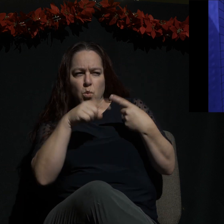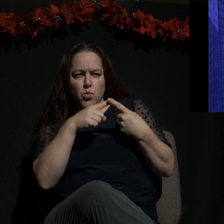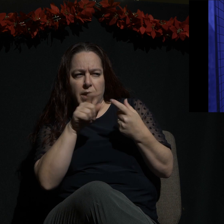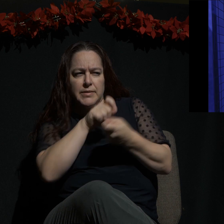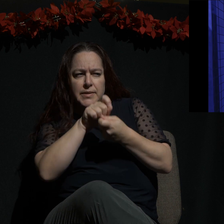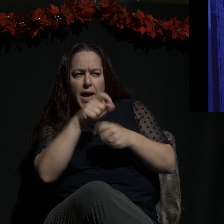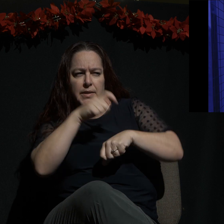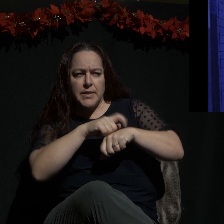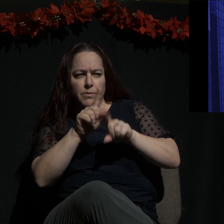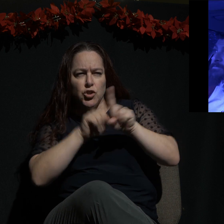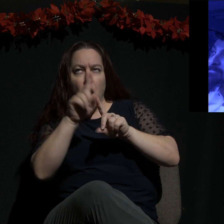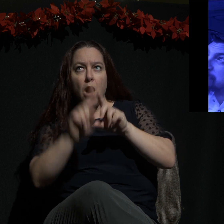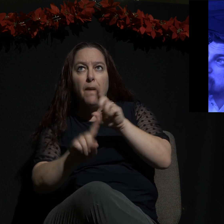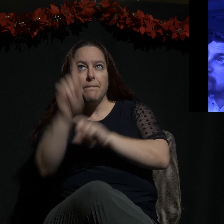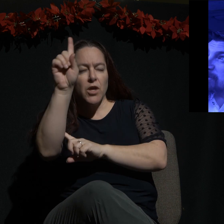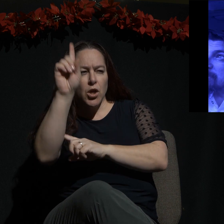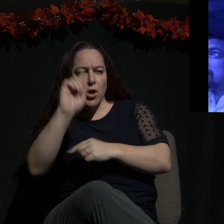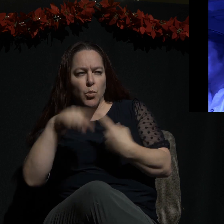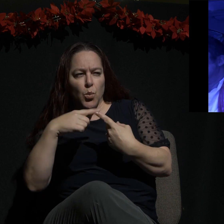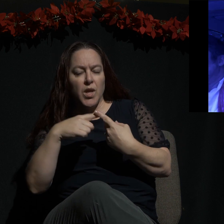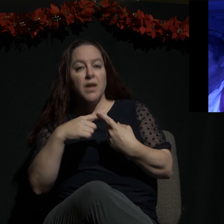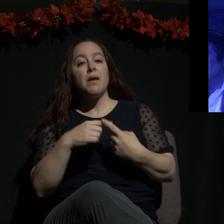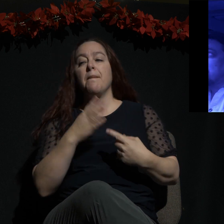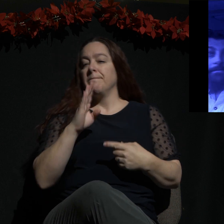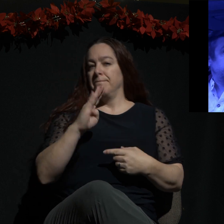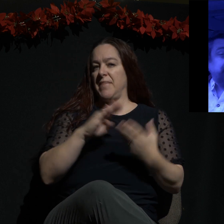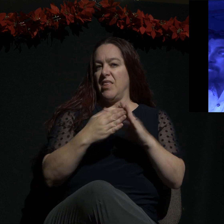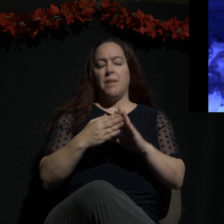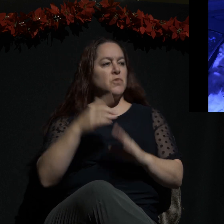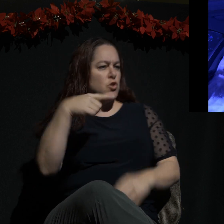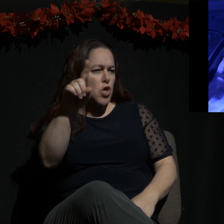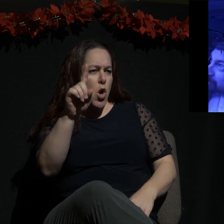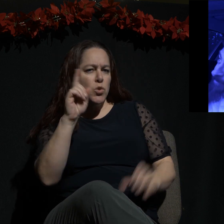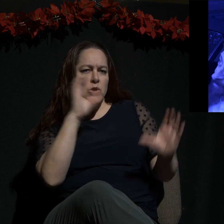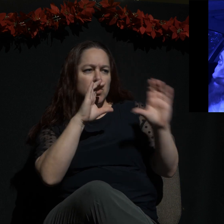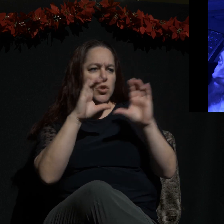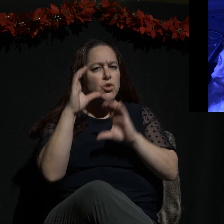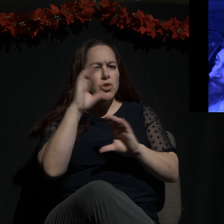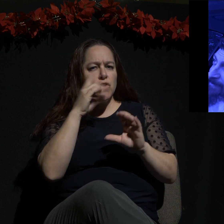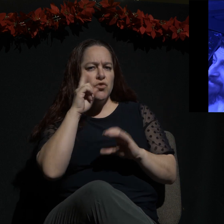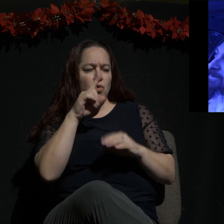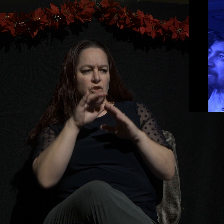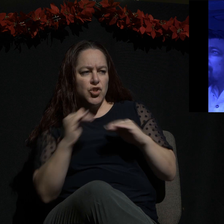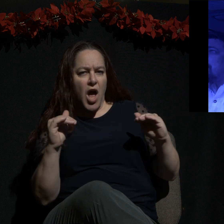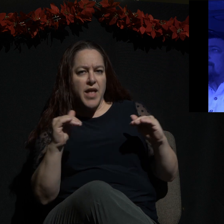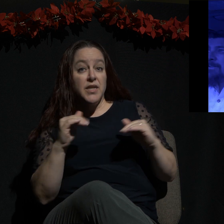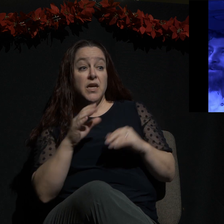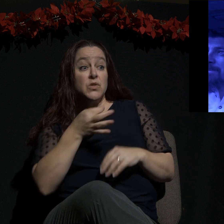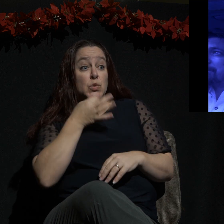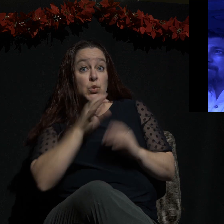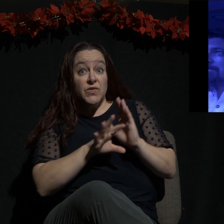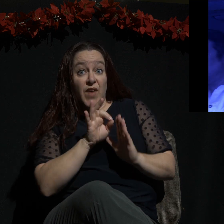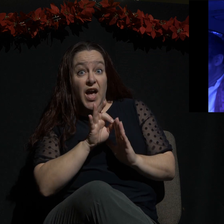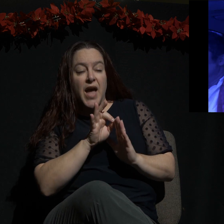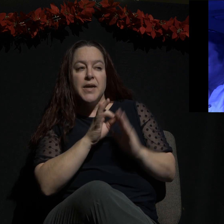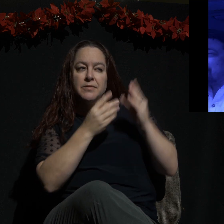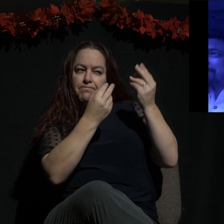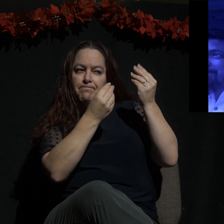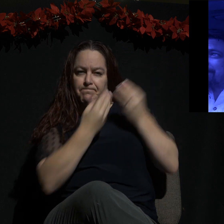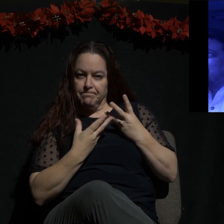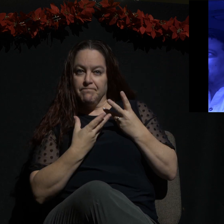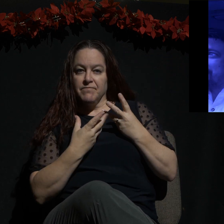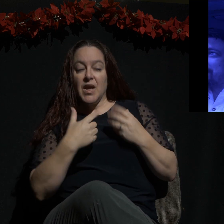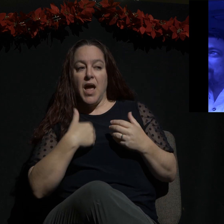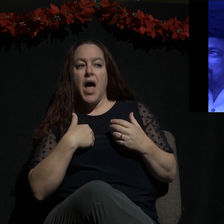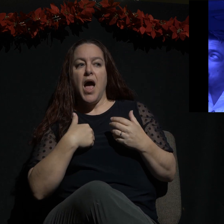had appeared. He sent them to Bethlehem and said, "Go, search carefully for the child. As soon as you find him, report back